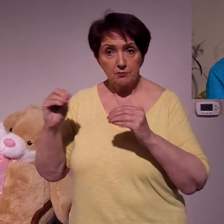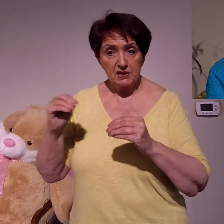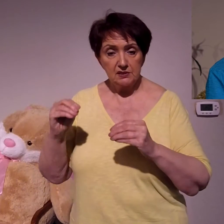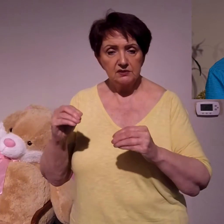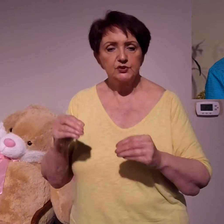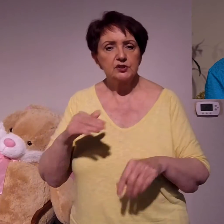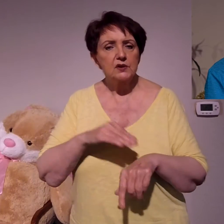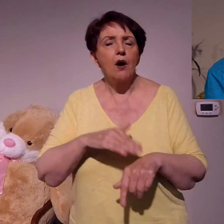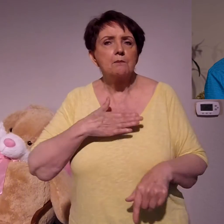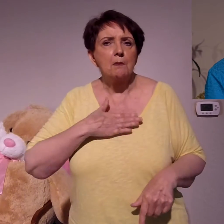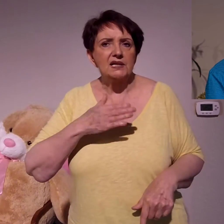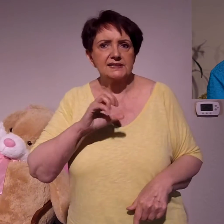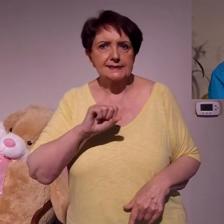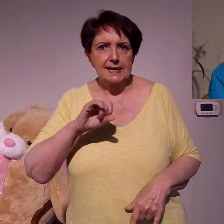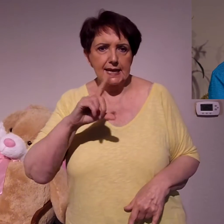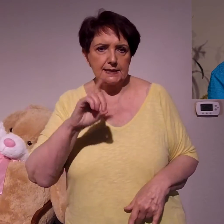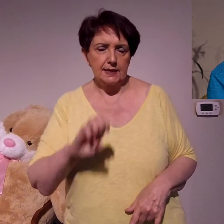side.